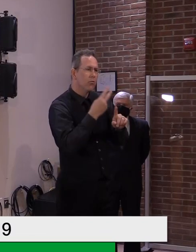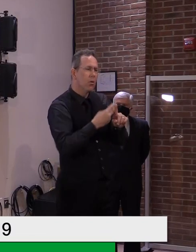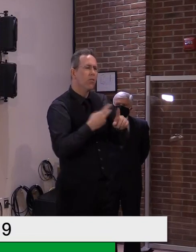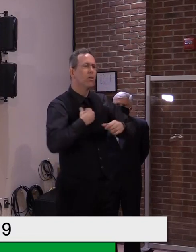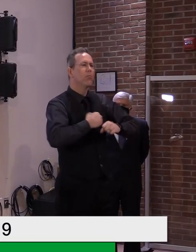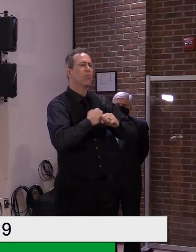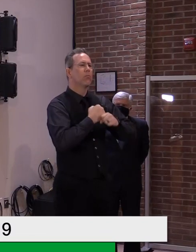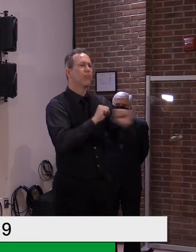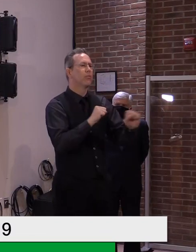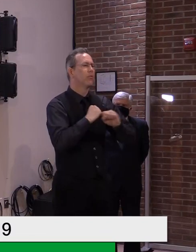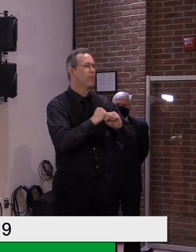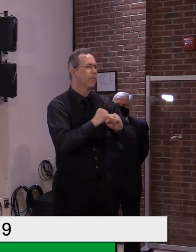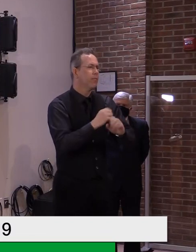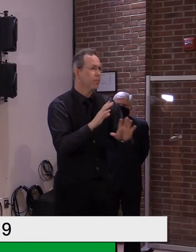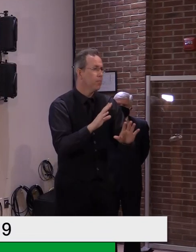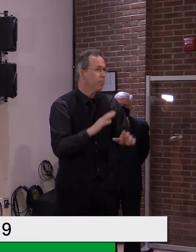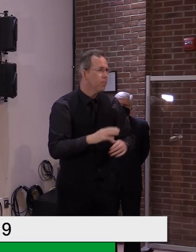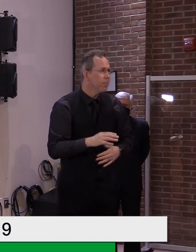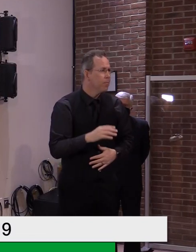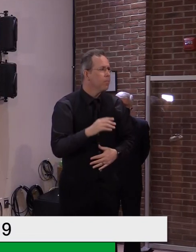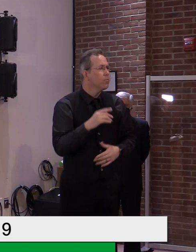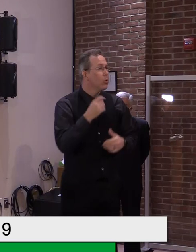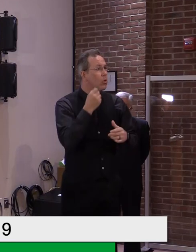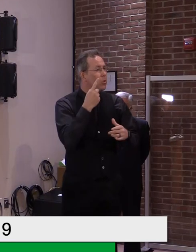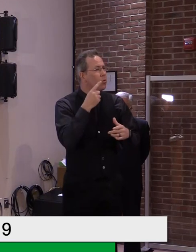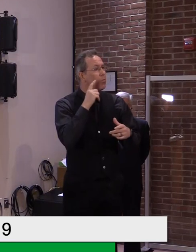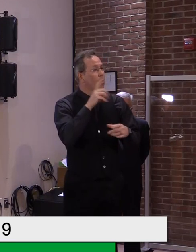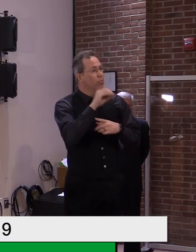facilities. So we'll just have to wait and see.